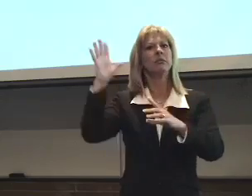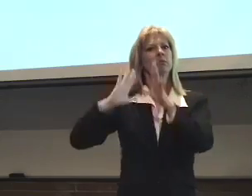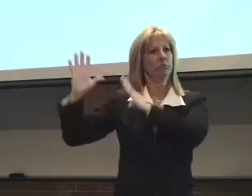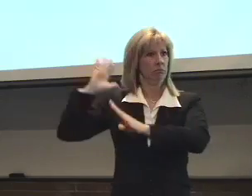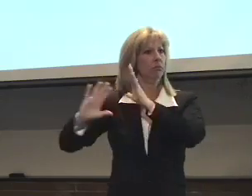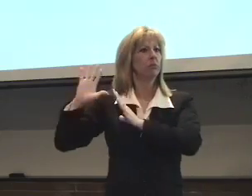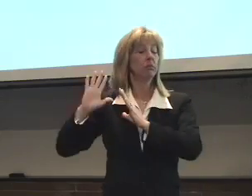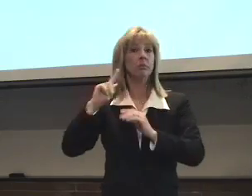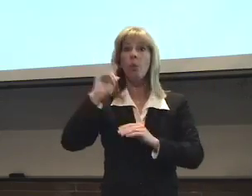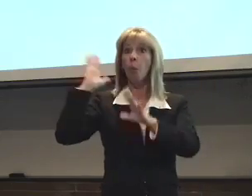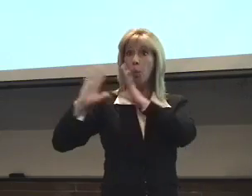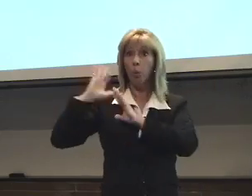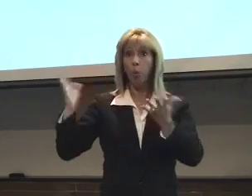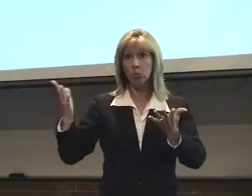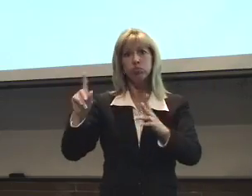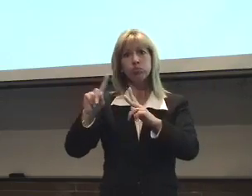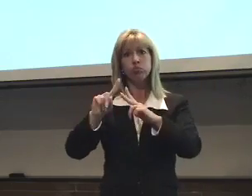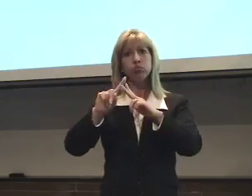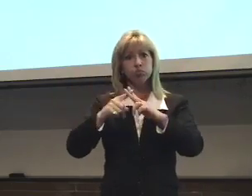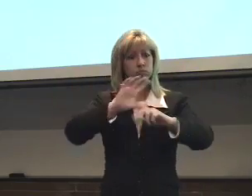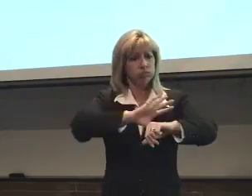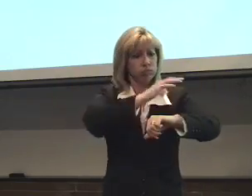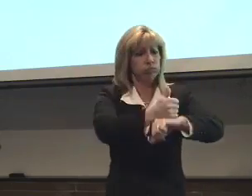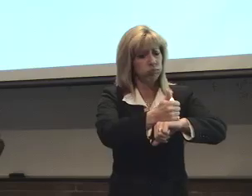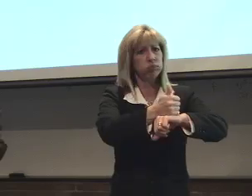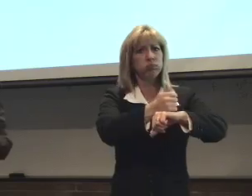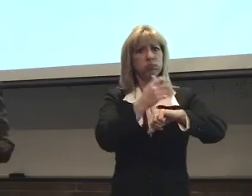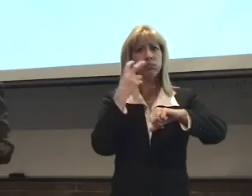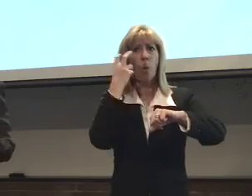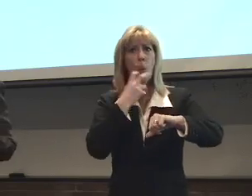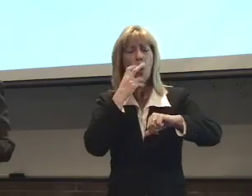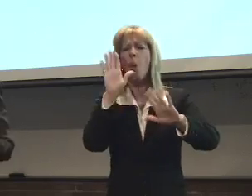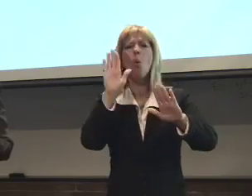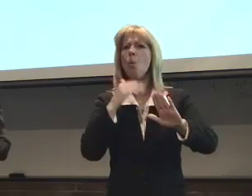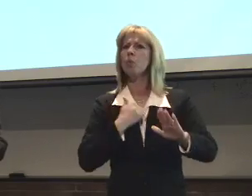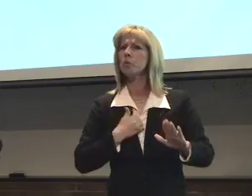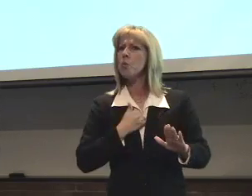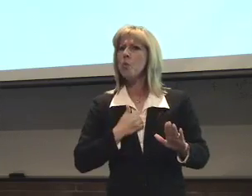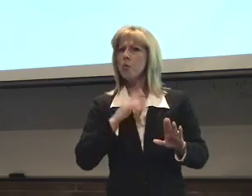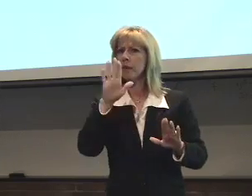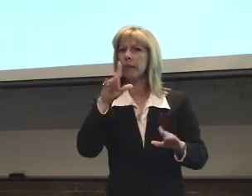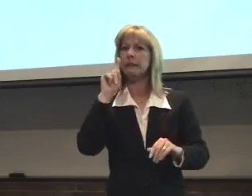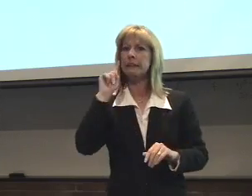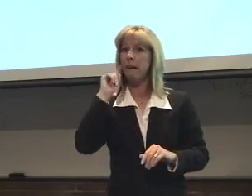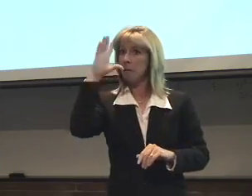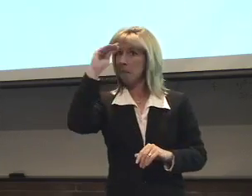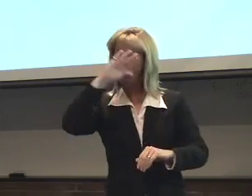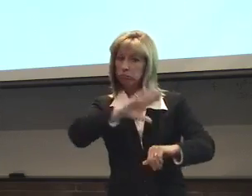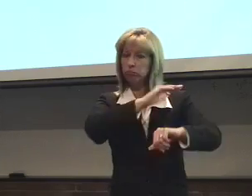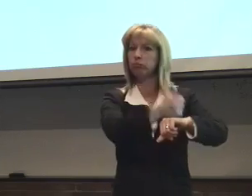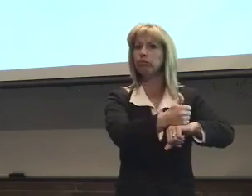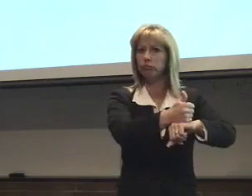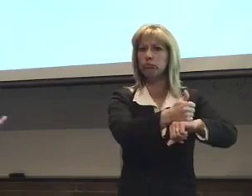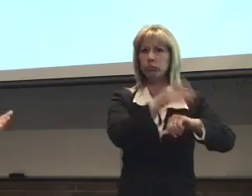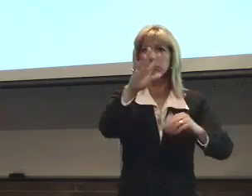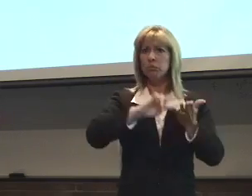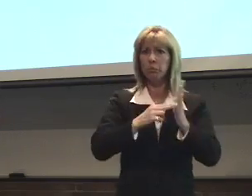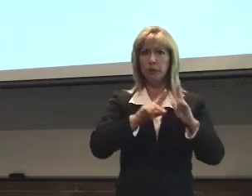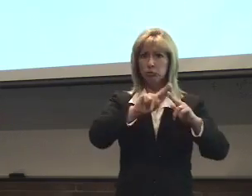schools. I'm sorry, they did not. It was founded by a deaf man. So it started off with sign language. And then it changed, of